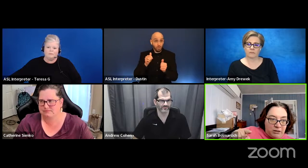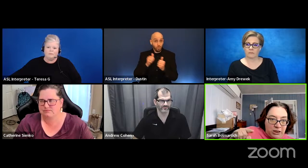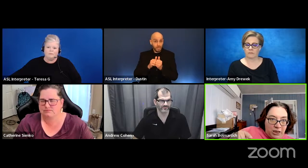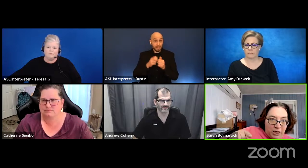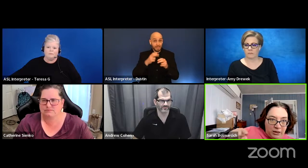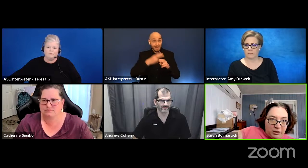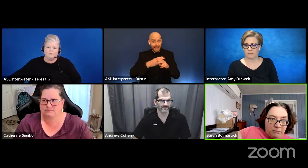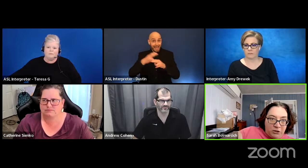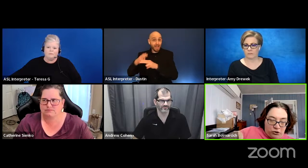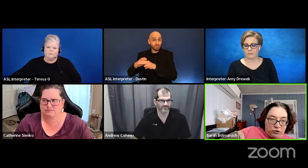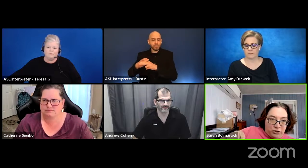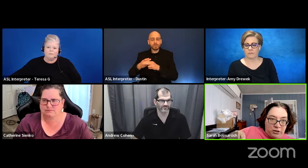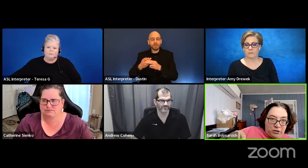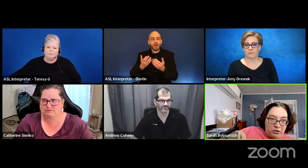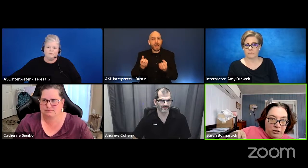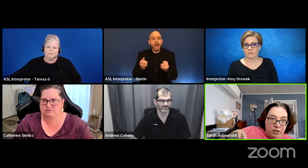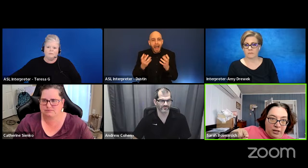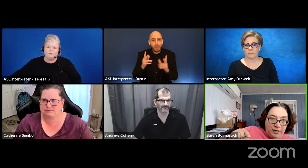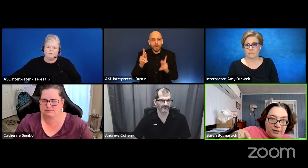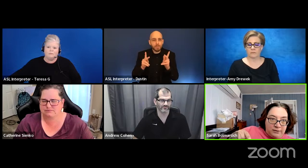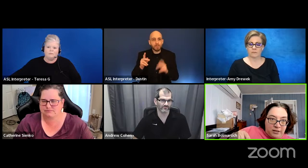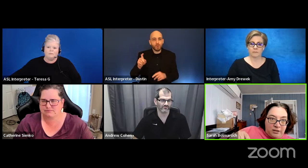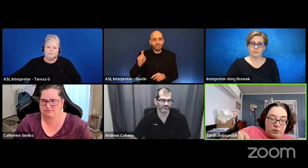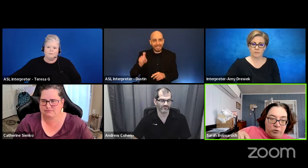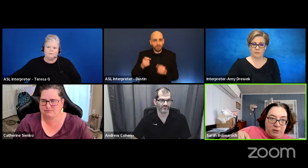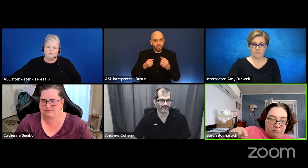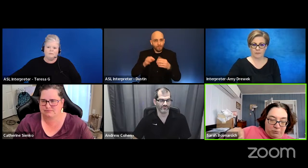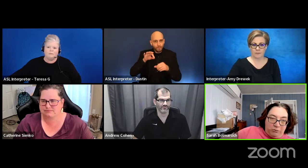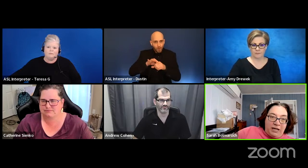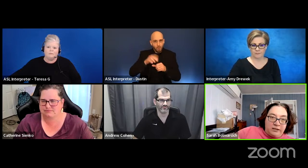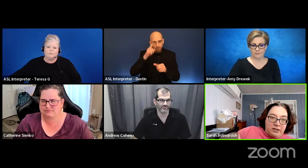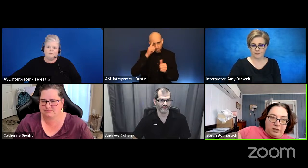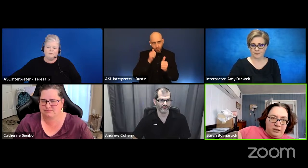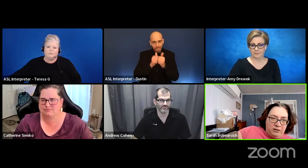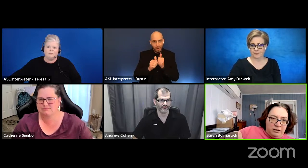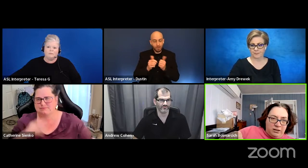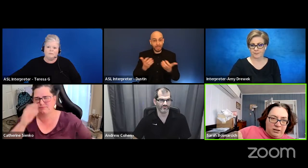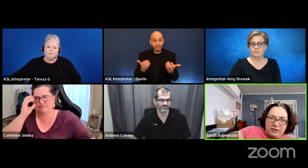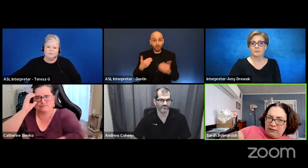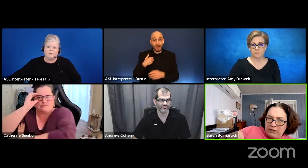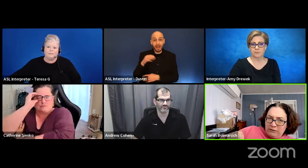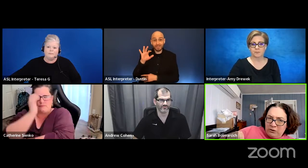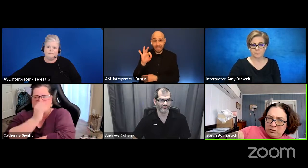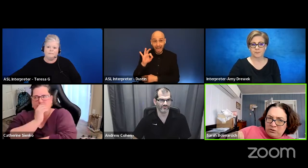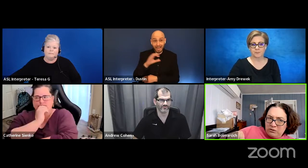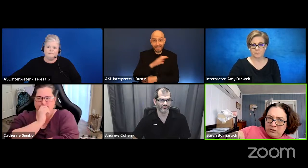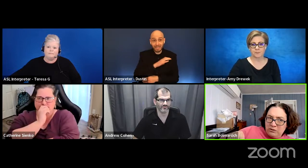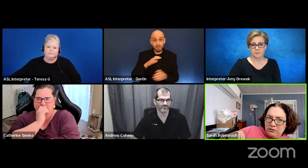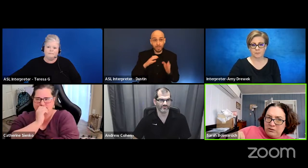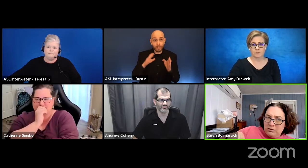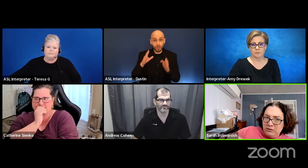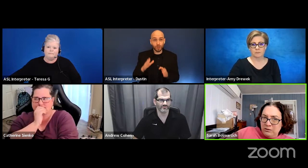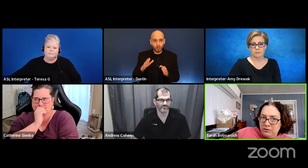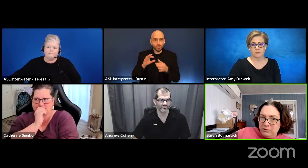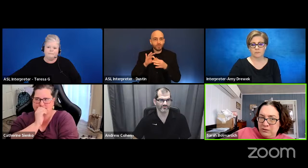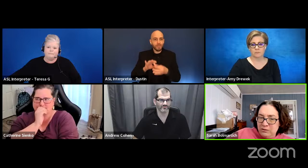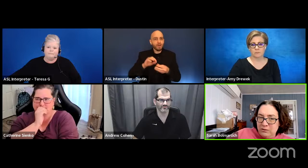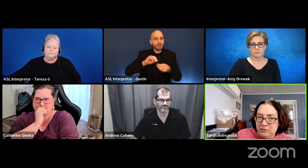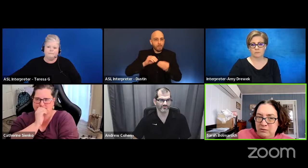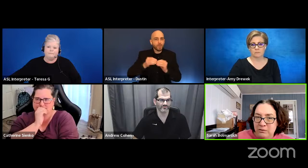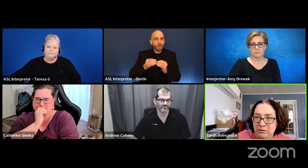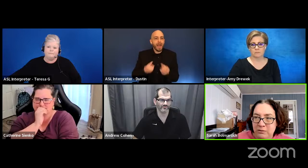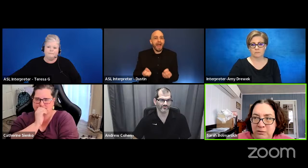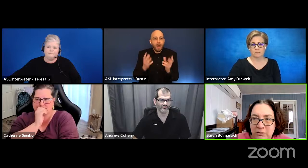think there are 9 commissioners here, so it would be a plurality that carry the votes.